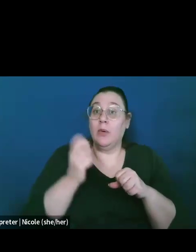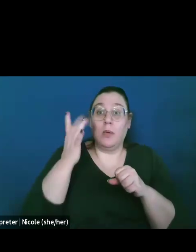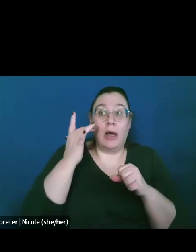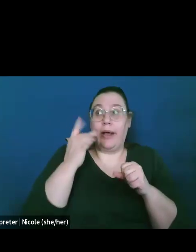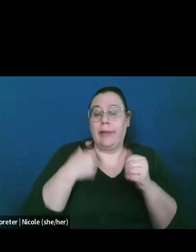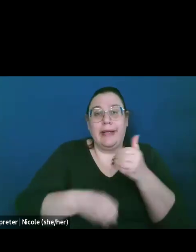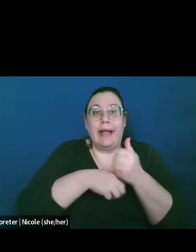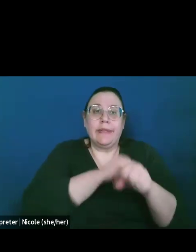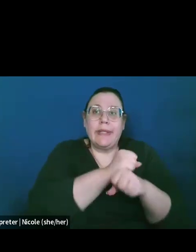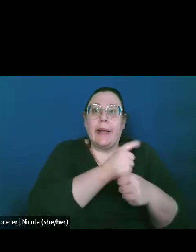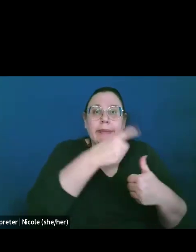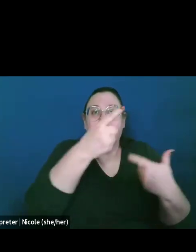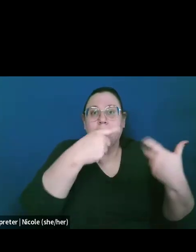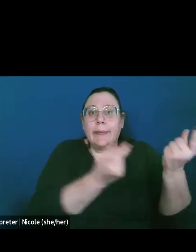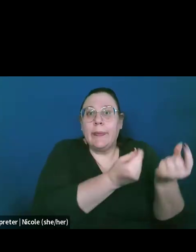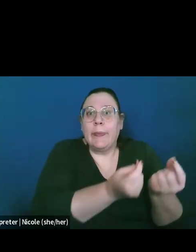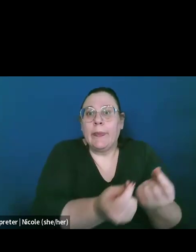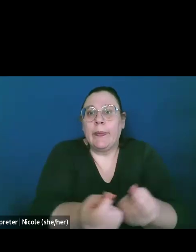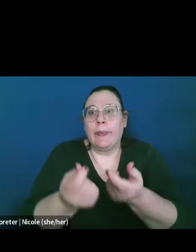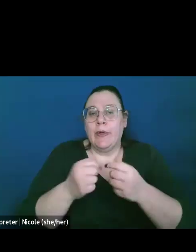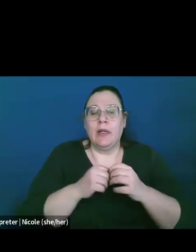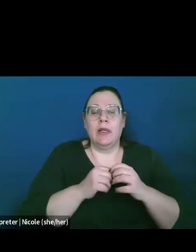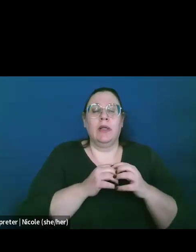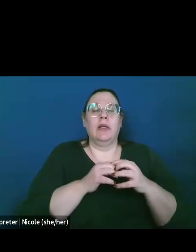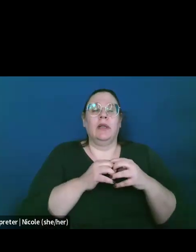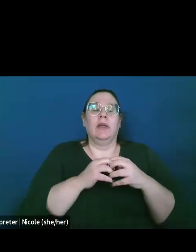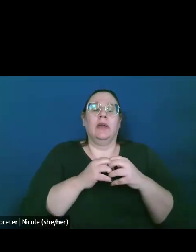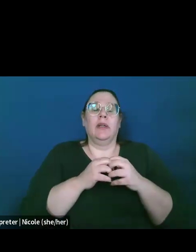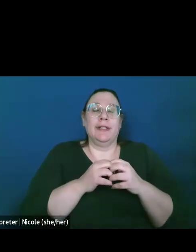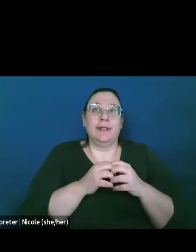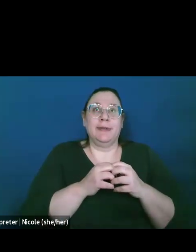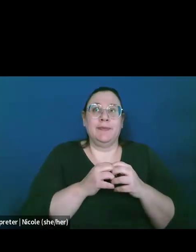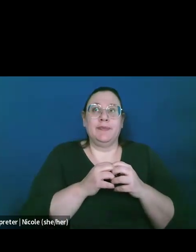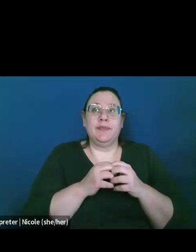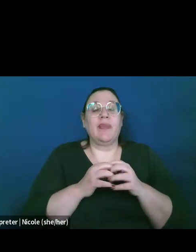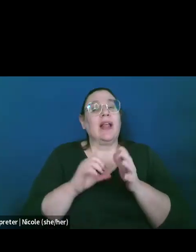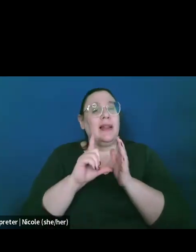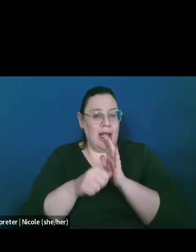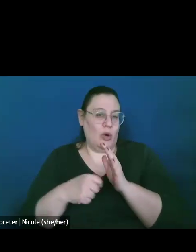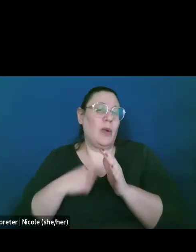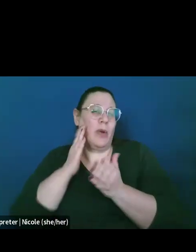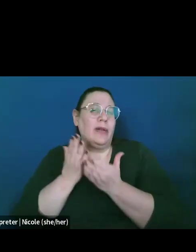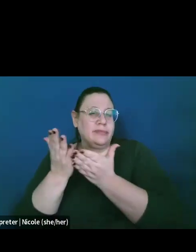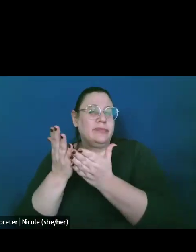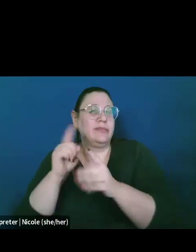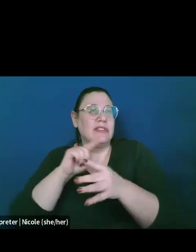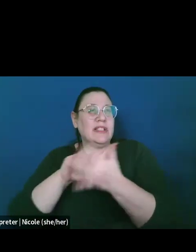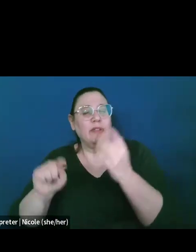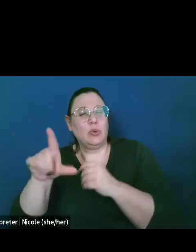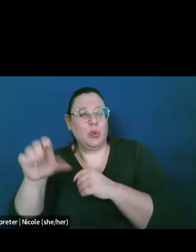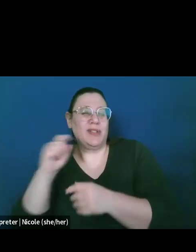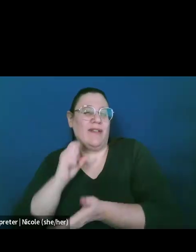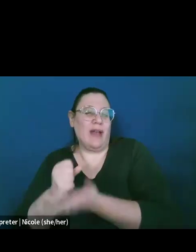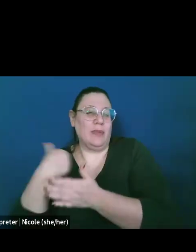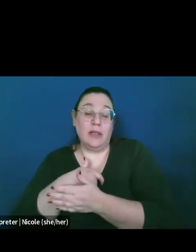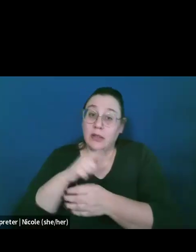additional tasks that you need to do. And later on, we're going to recommend a few tools that have really helped us with that. And then